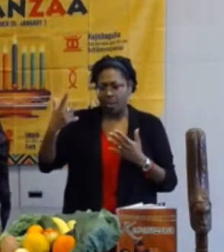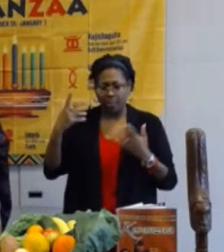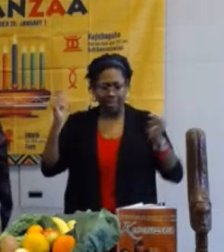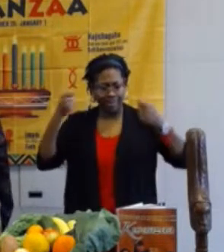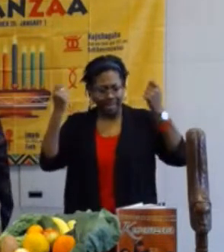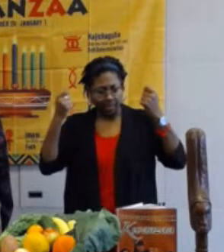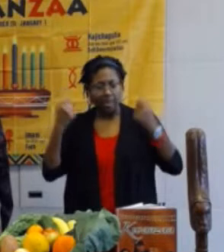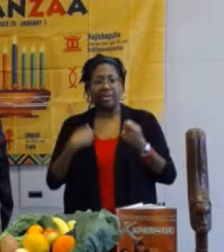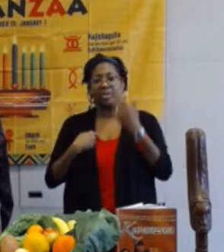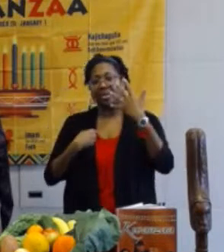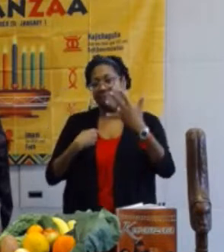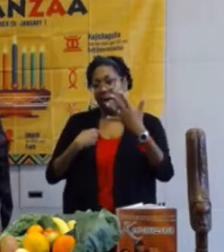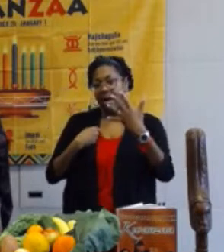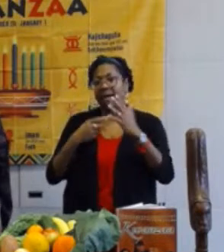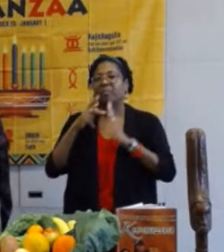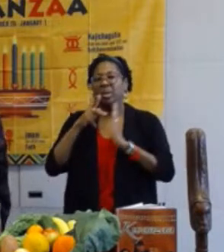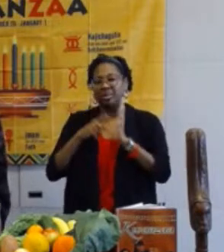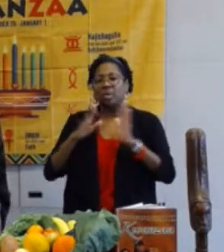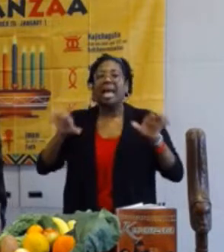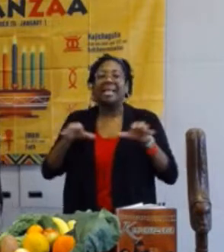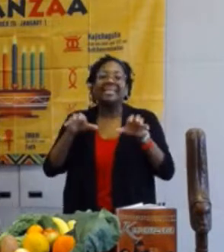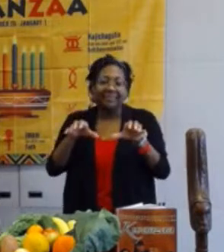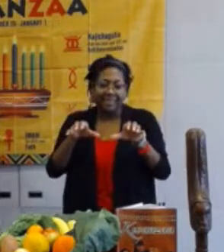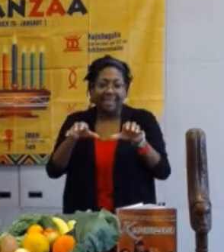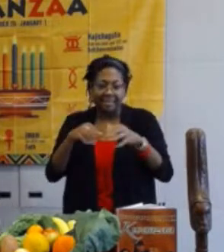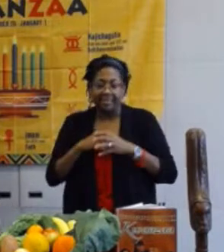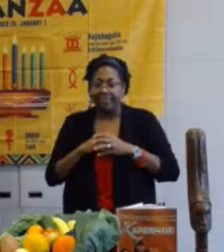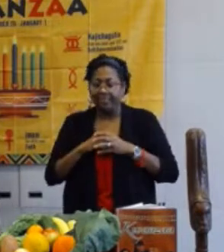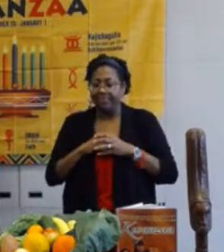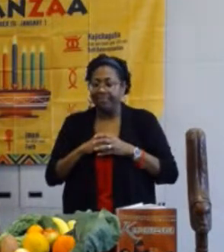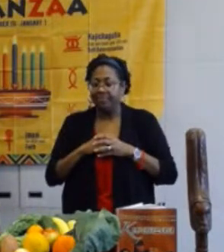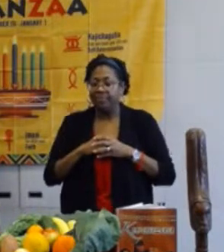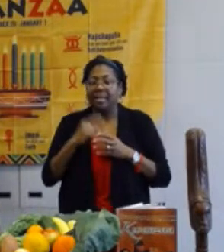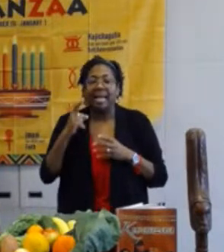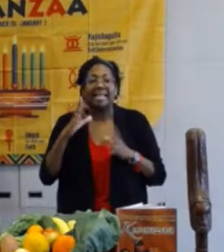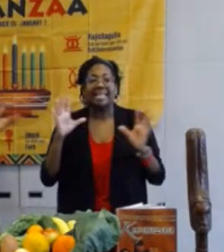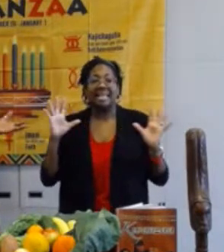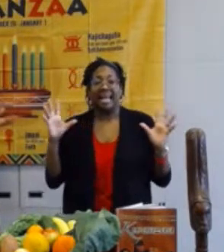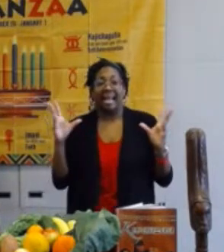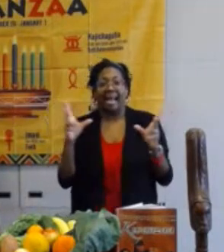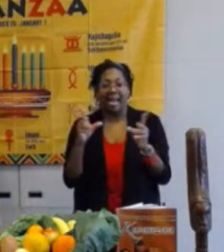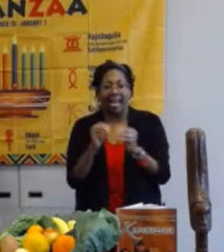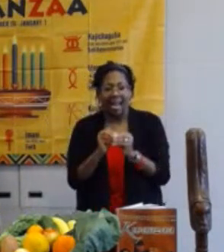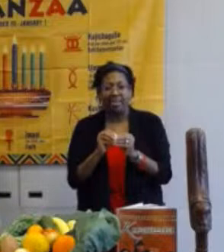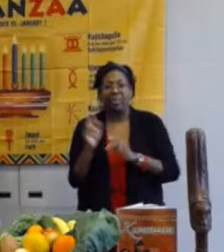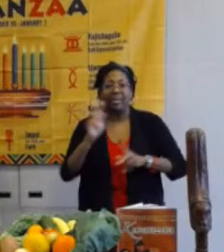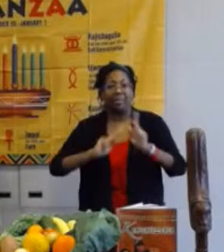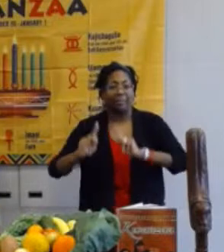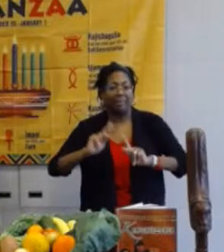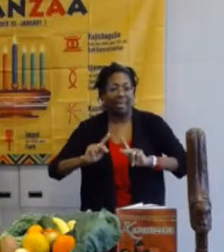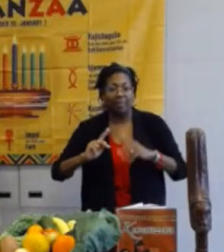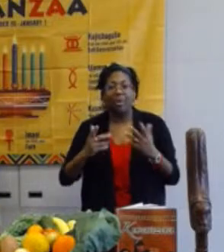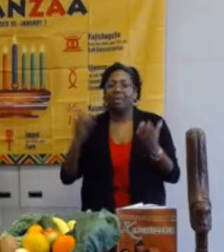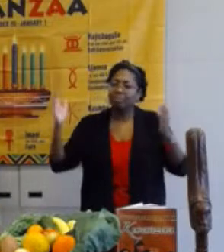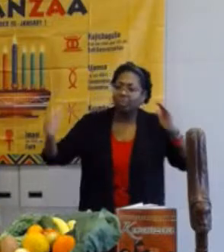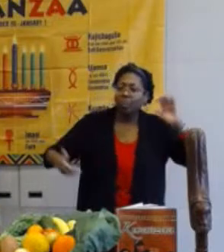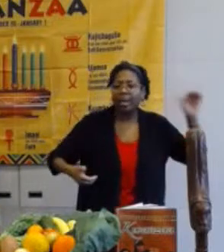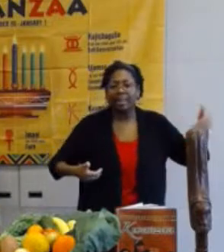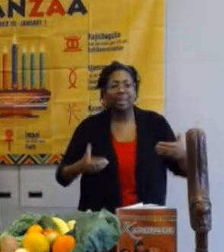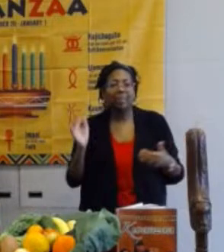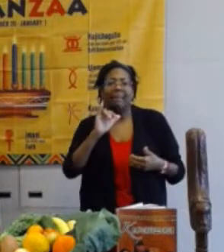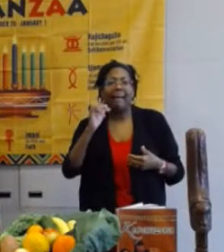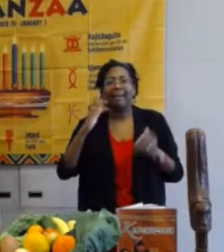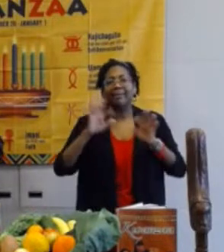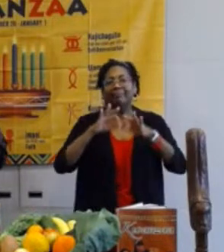5 principles, 5 activities, 5 fundamental activities. It's the ingathering of the people, bringing people together as much as if you were having a